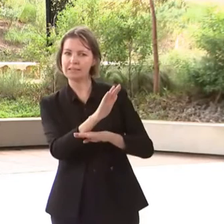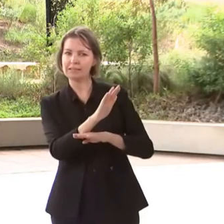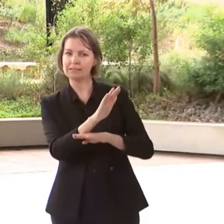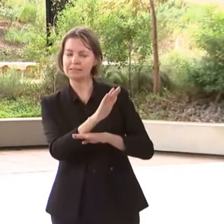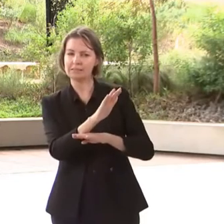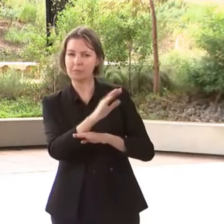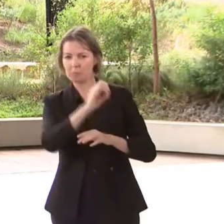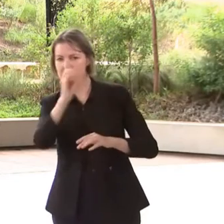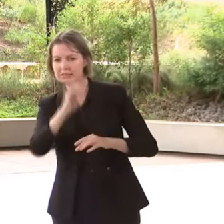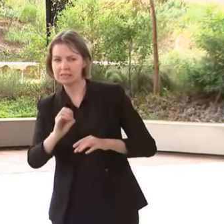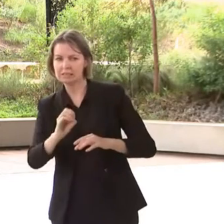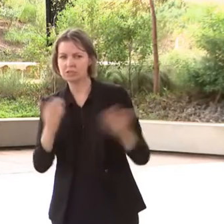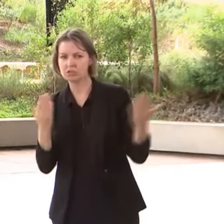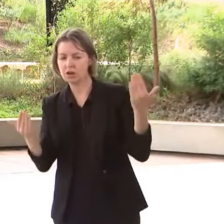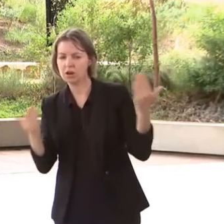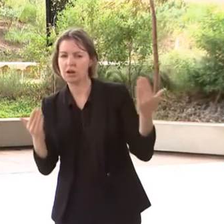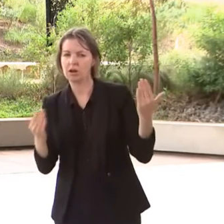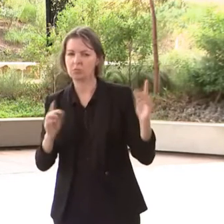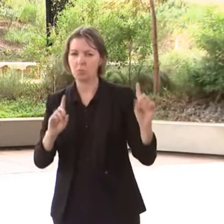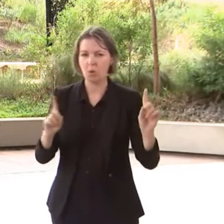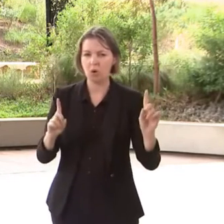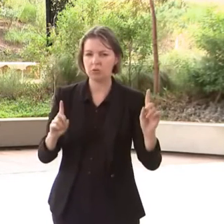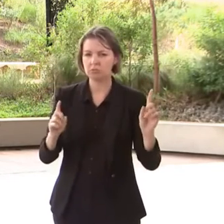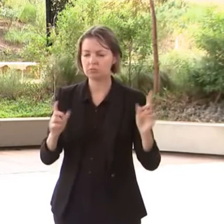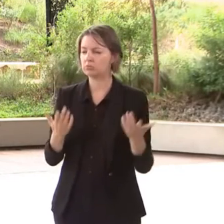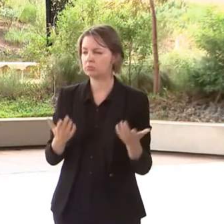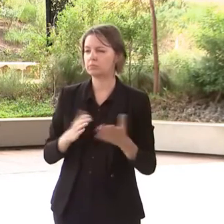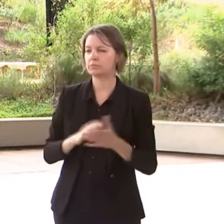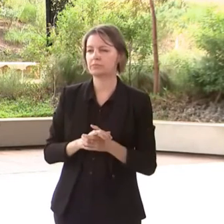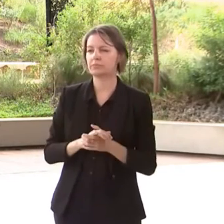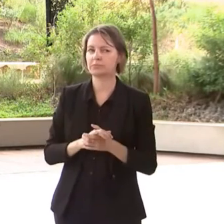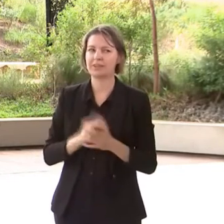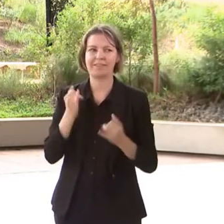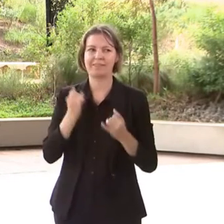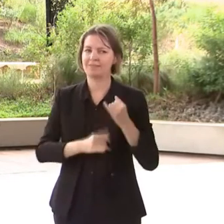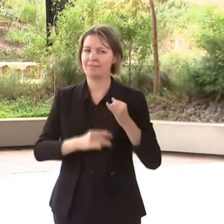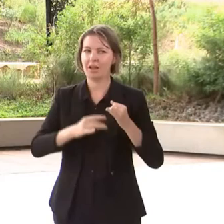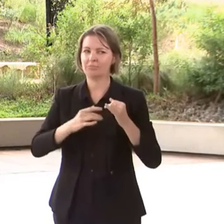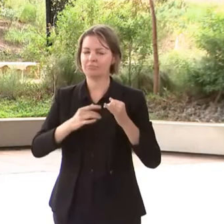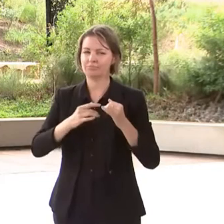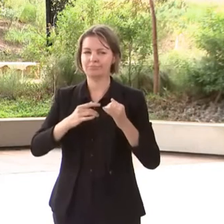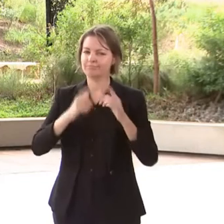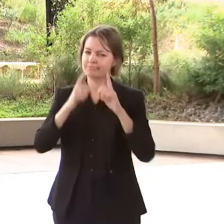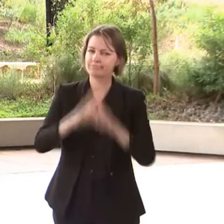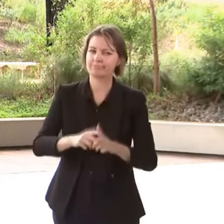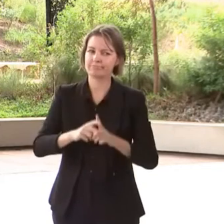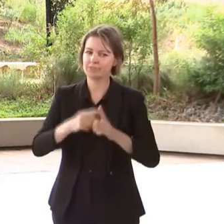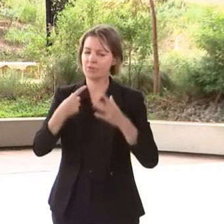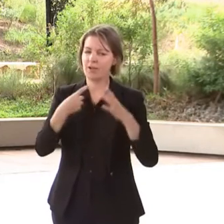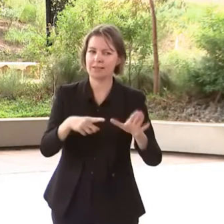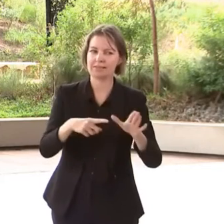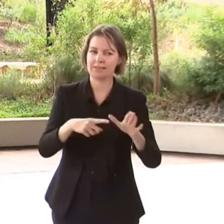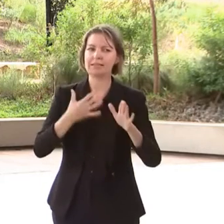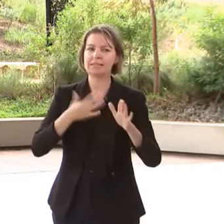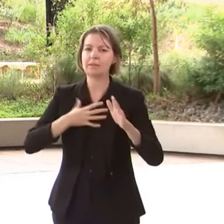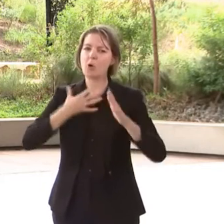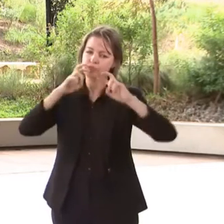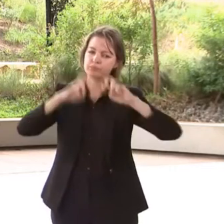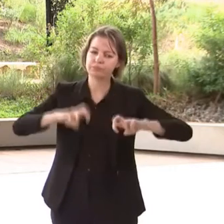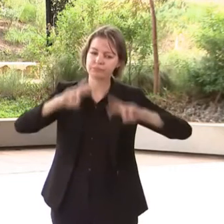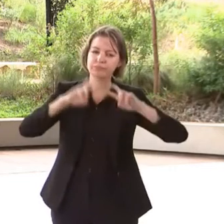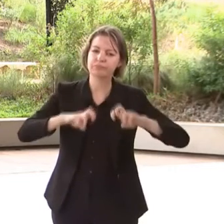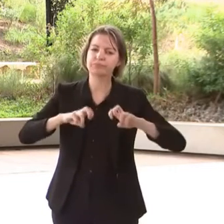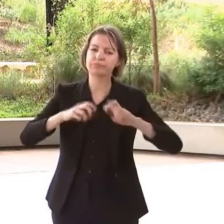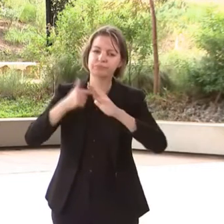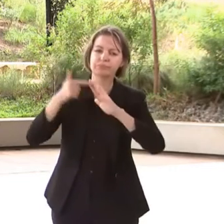epidemiological question that you've asked there. Clearly, that's going to be where we do more in-depth analysis and in our reports,